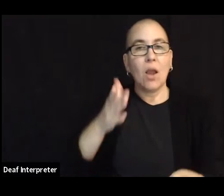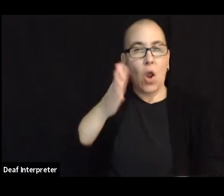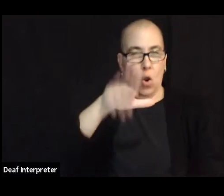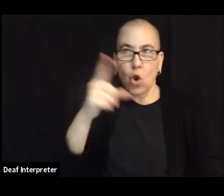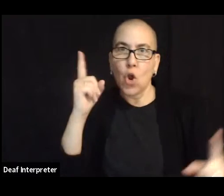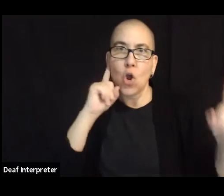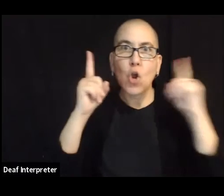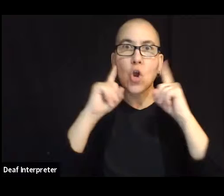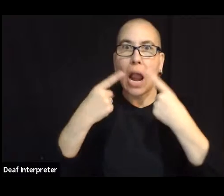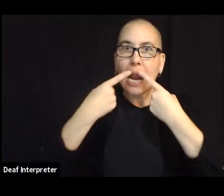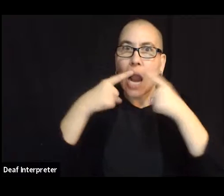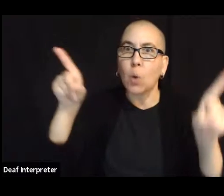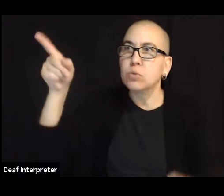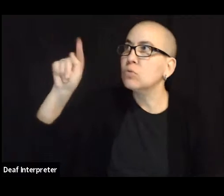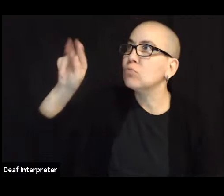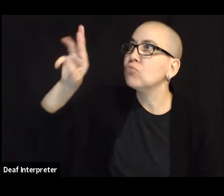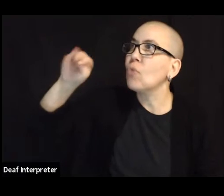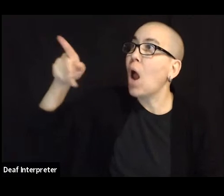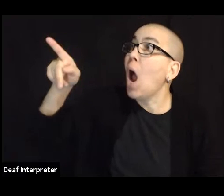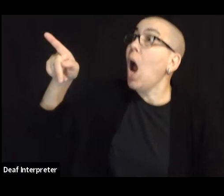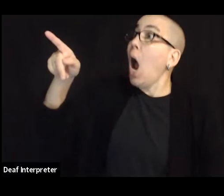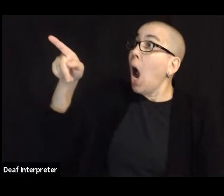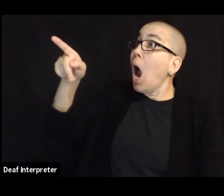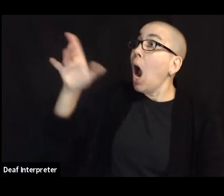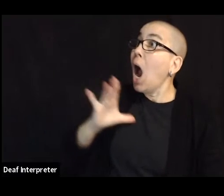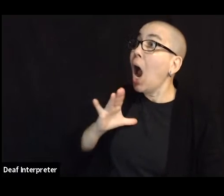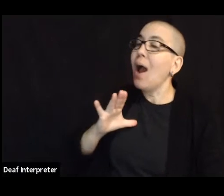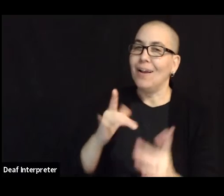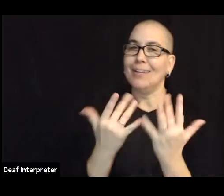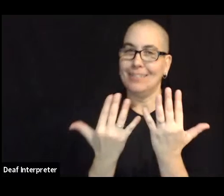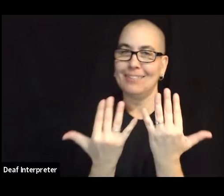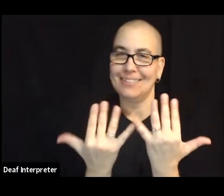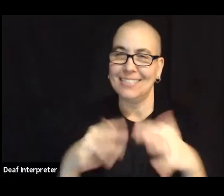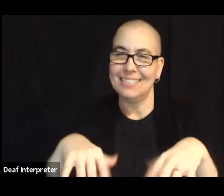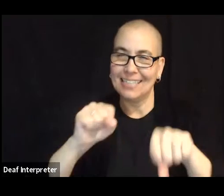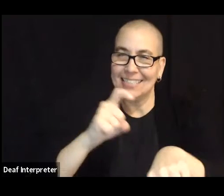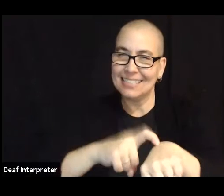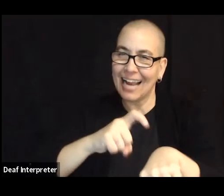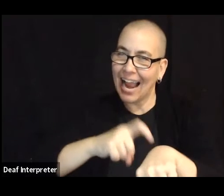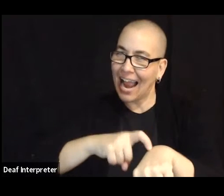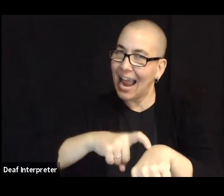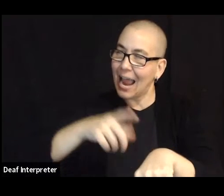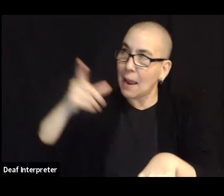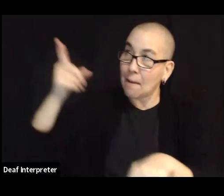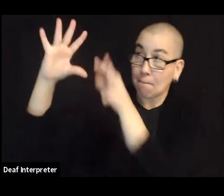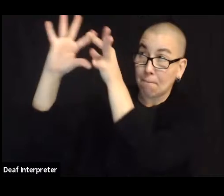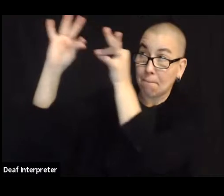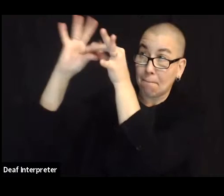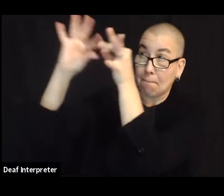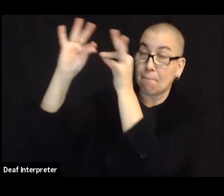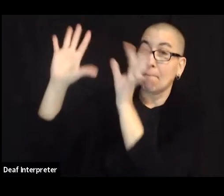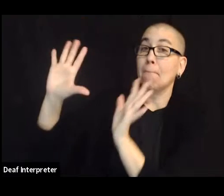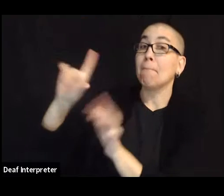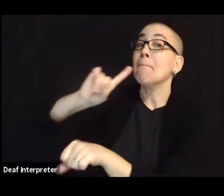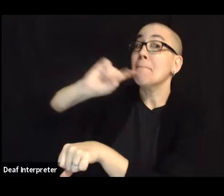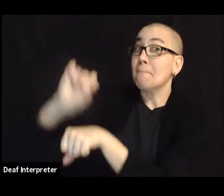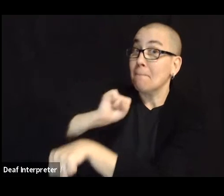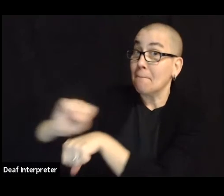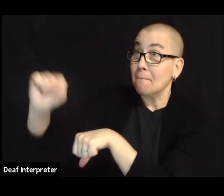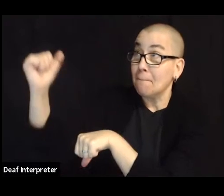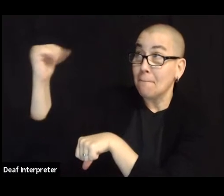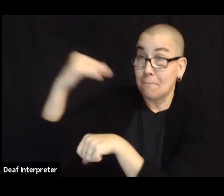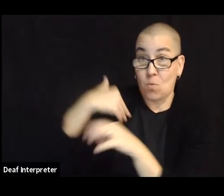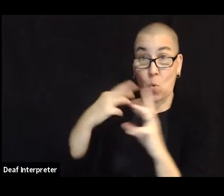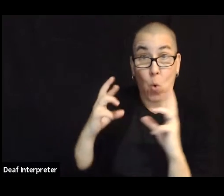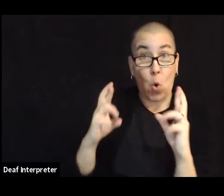guidance in writing on all of these proposed changes yet. In the meantime, we continue with the extremely limited vaccine